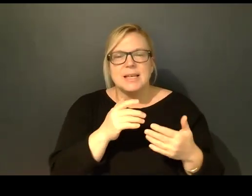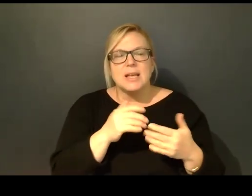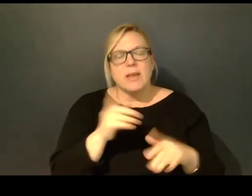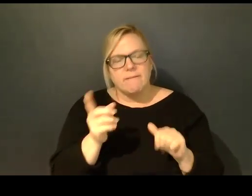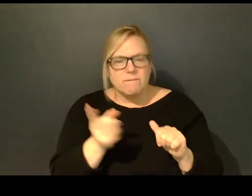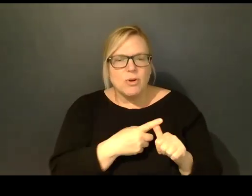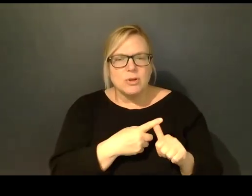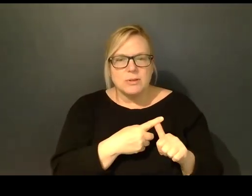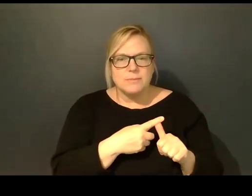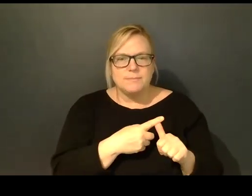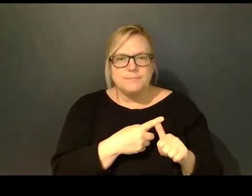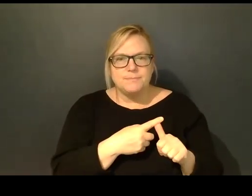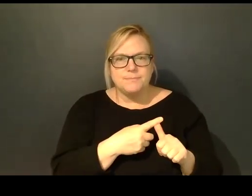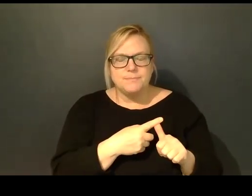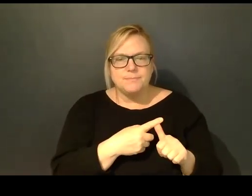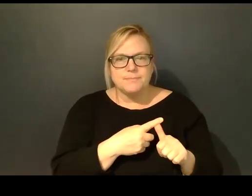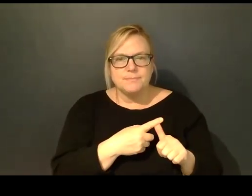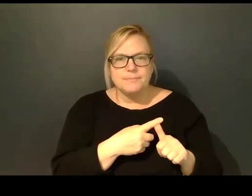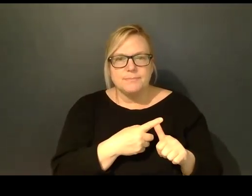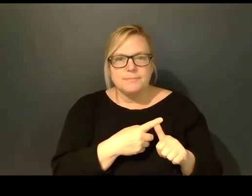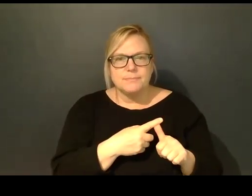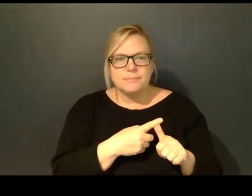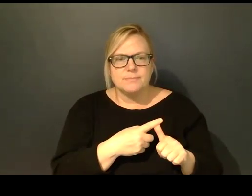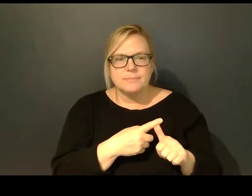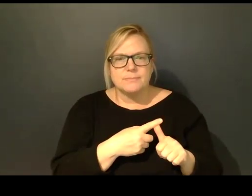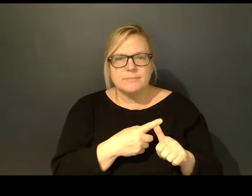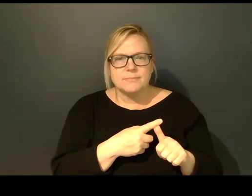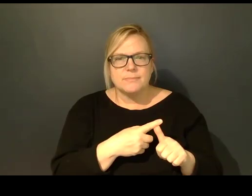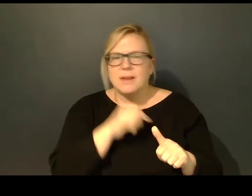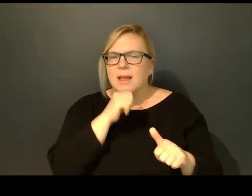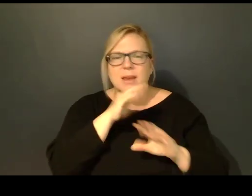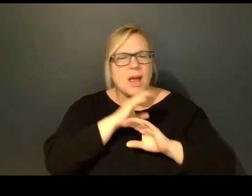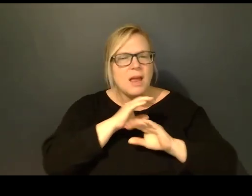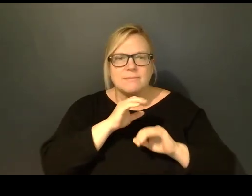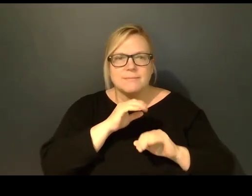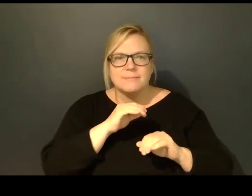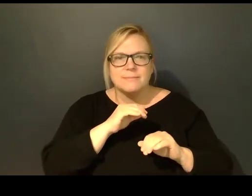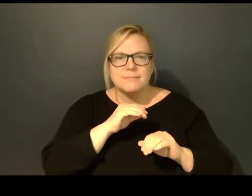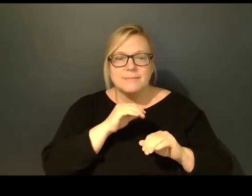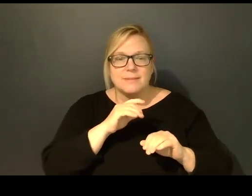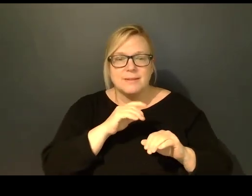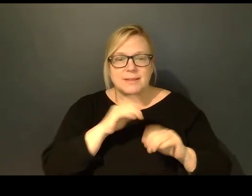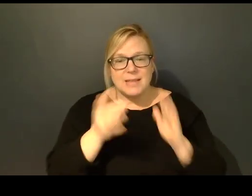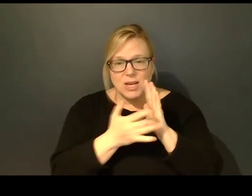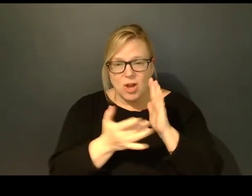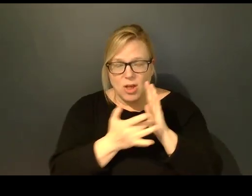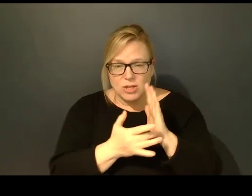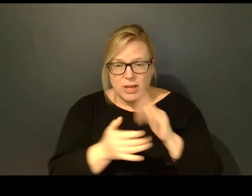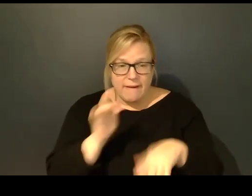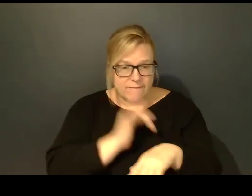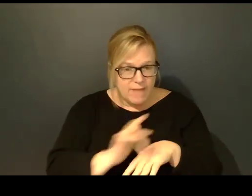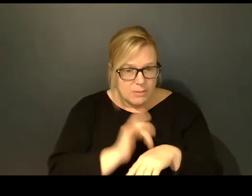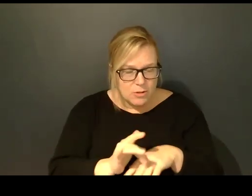all, not all technologies are available to folks who are basically on survival mode.